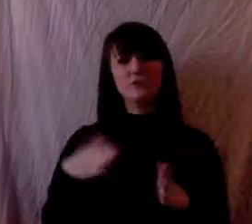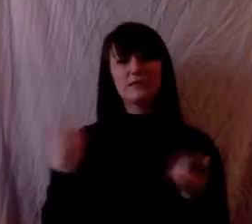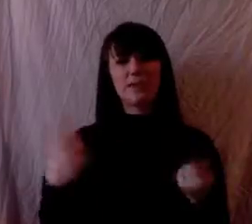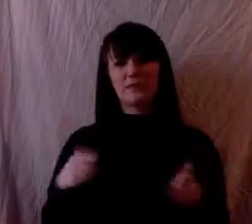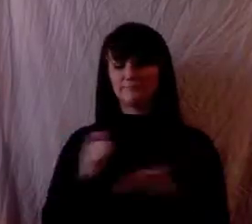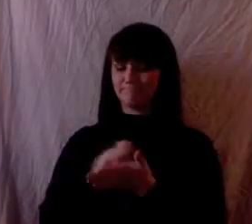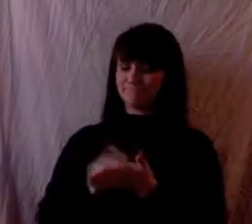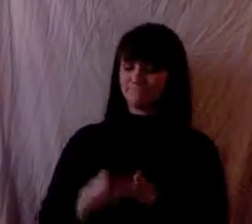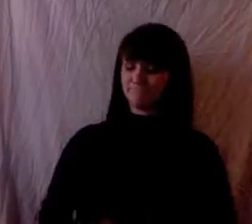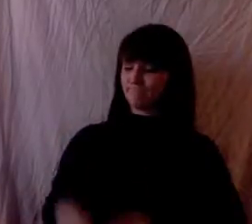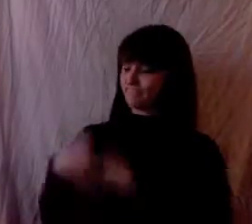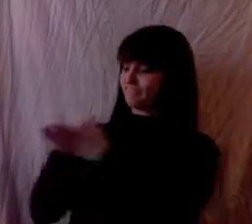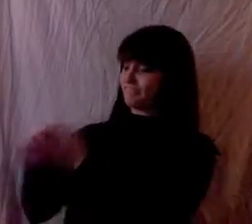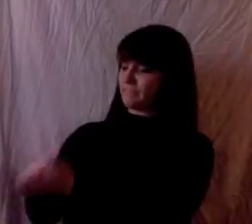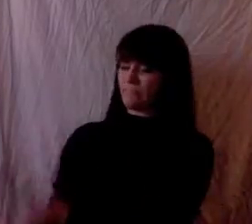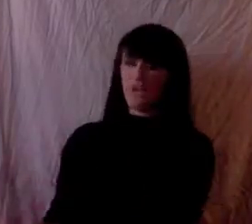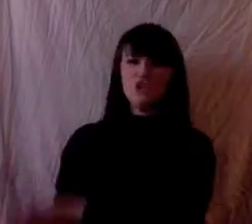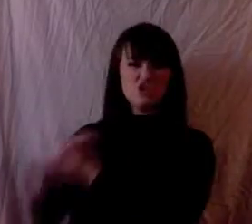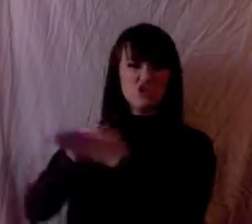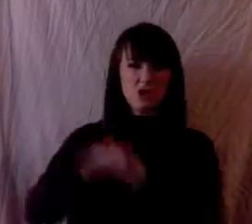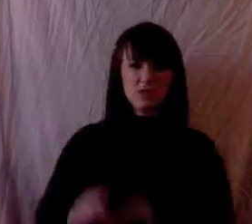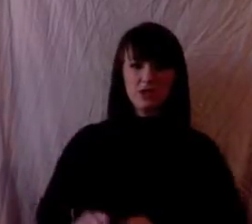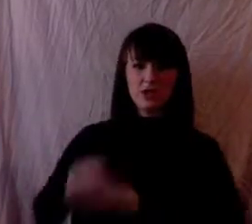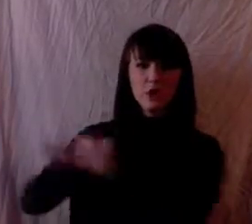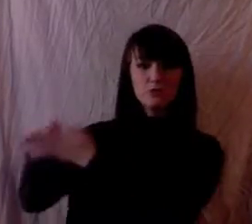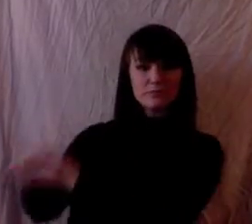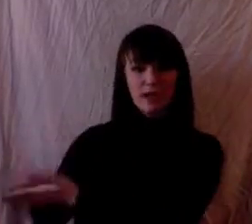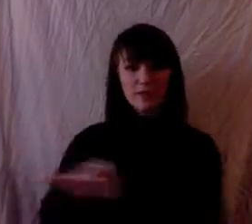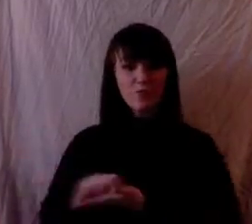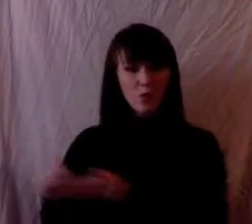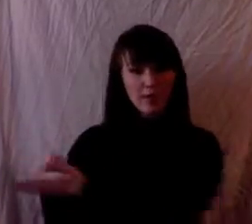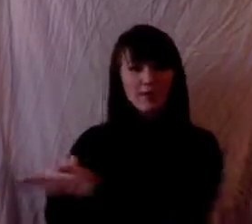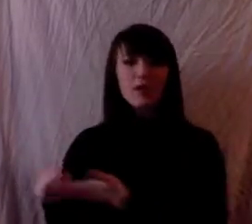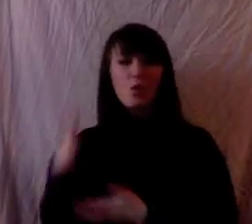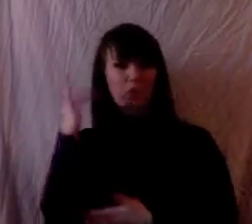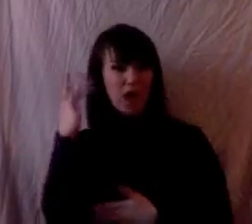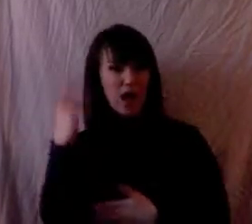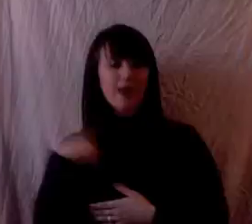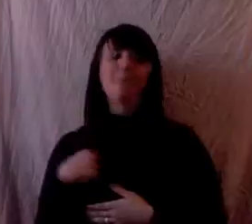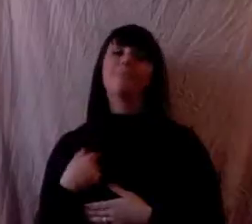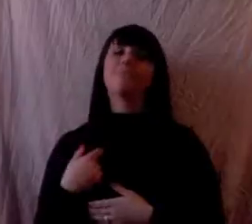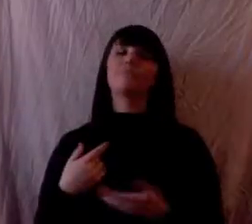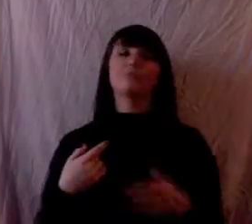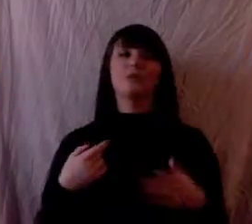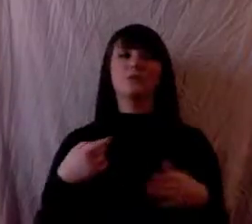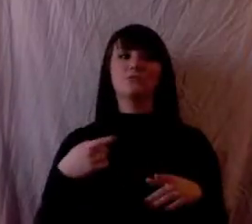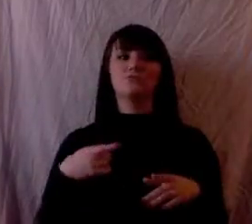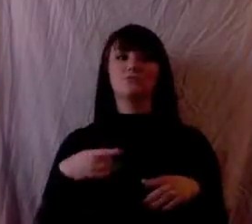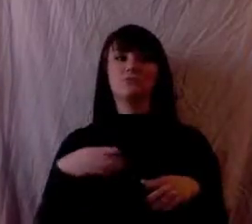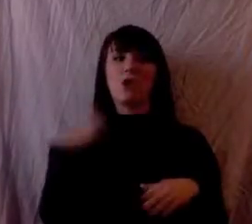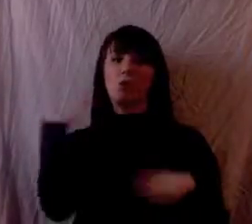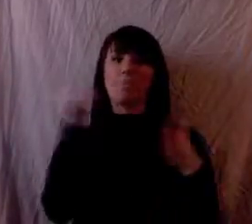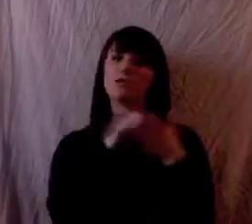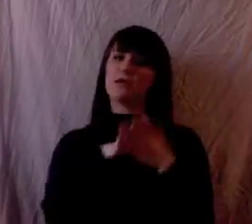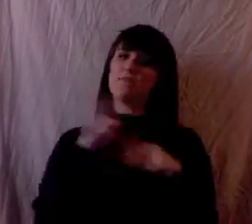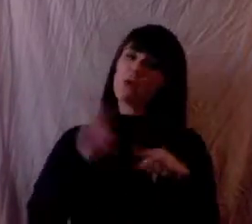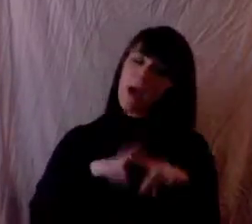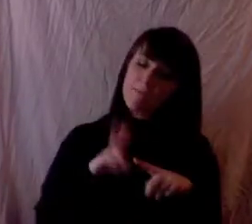be sort of writing notes to each other. One of the main reasons that they do that is to keep track of vocabulary that comes up, sort of specialized